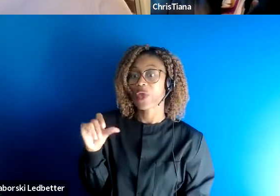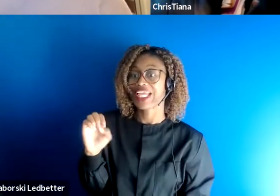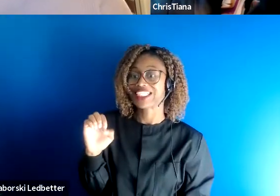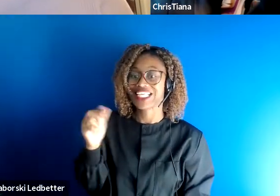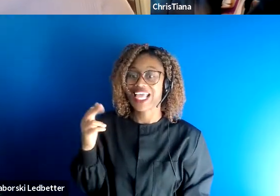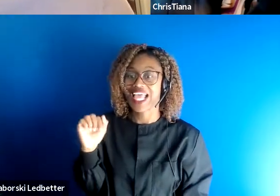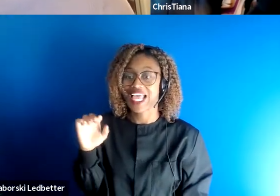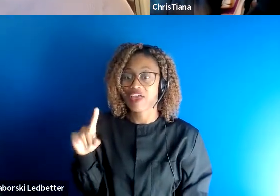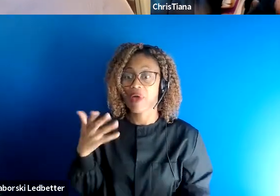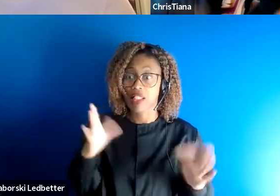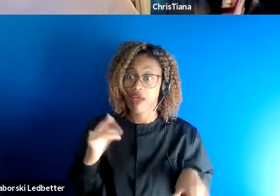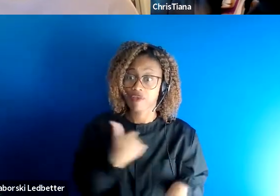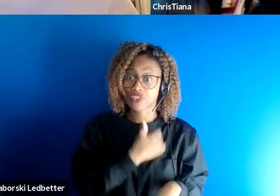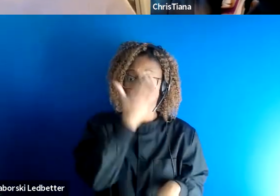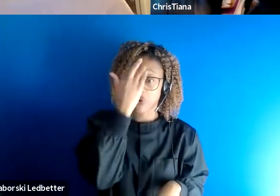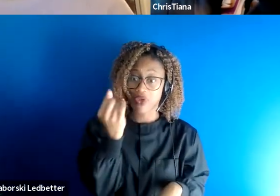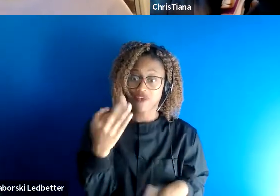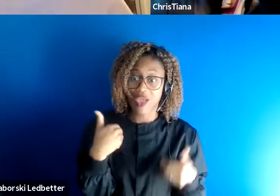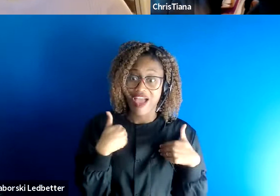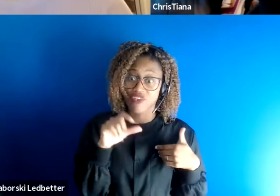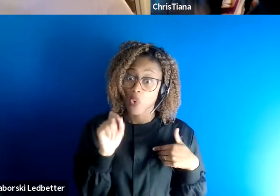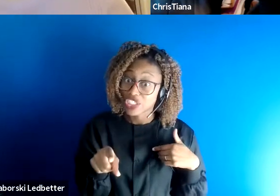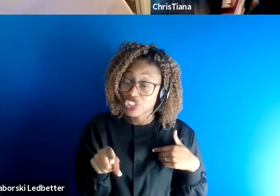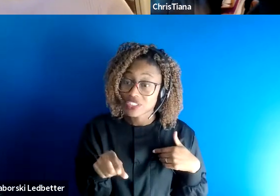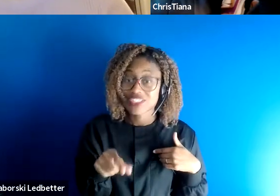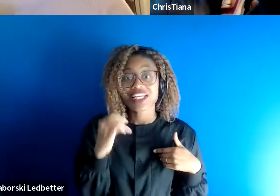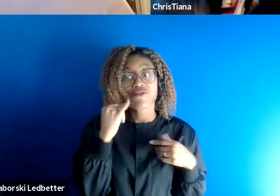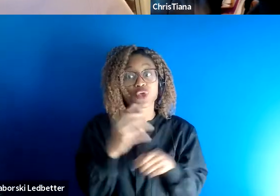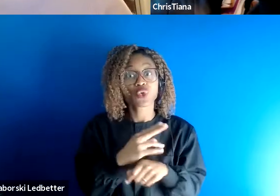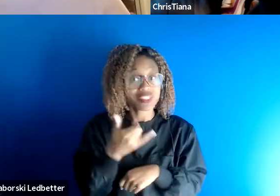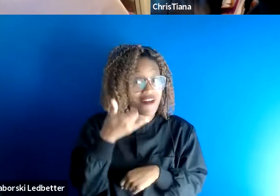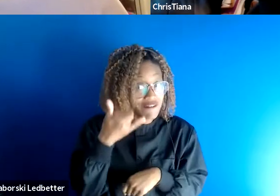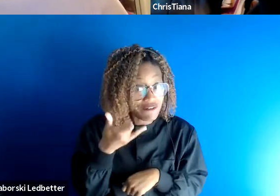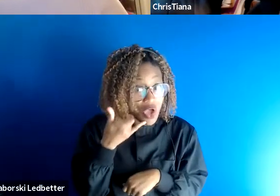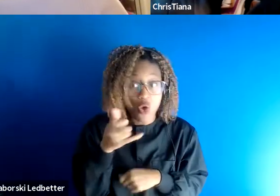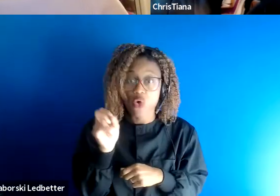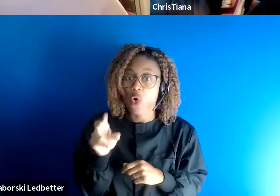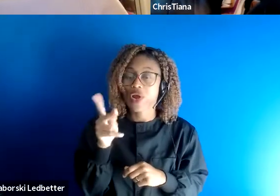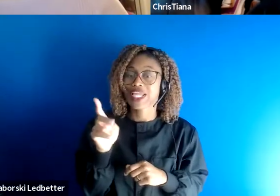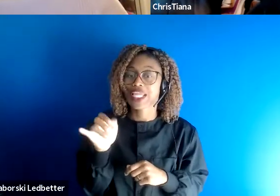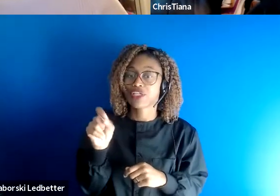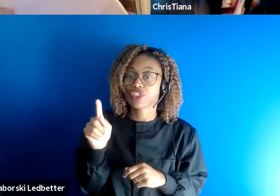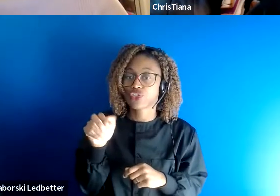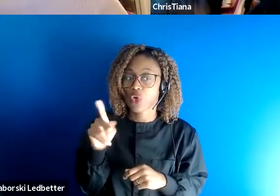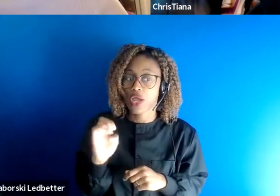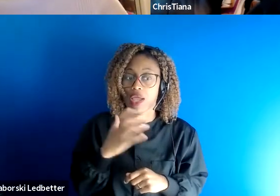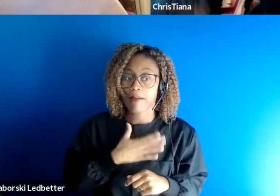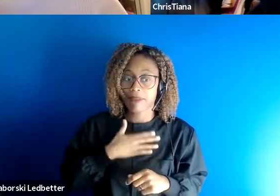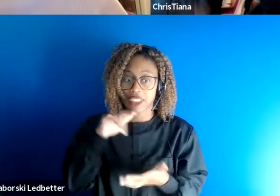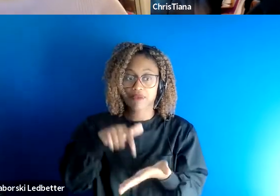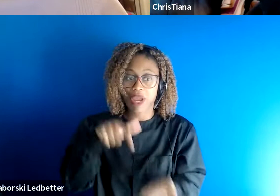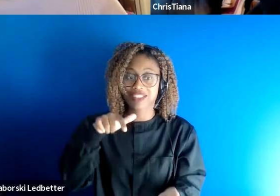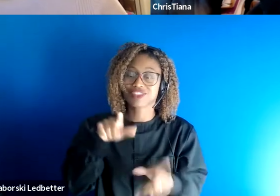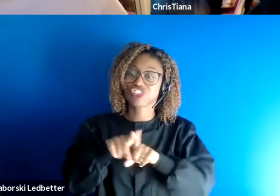also allows us to know if you have a question. For those of you using the phone today or using keystrokes, we ask that you press *9 on